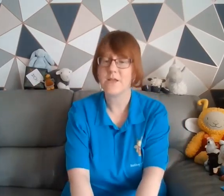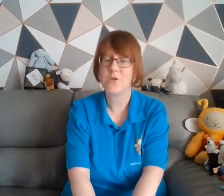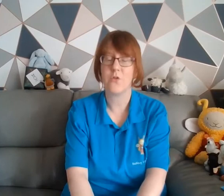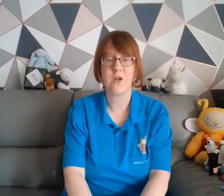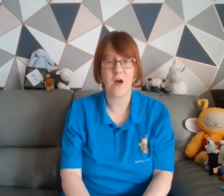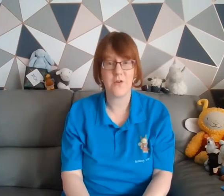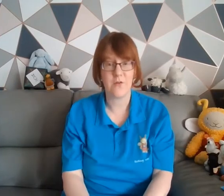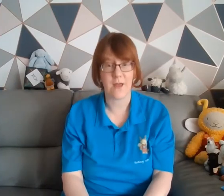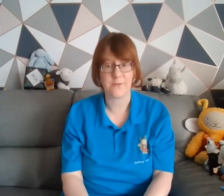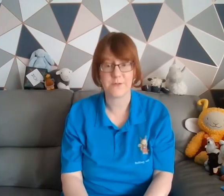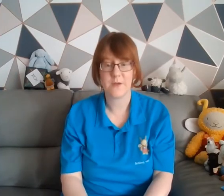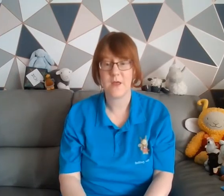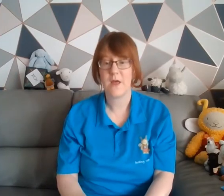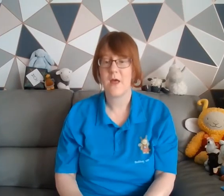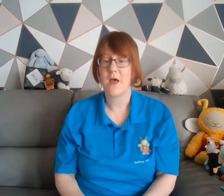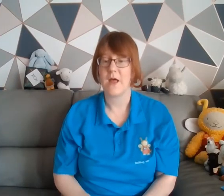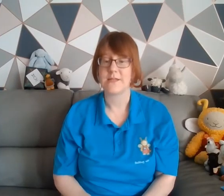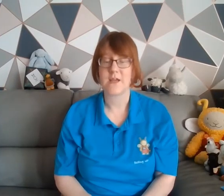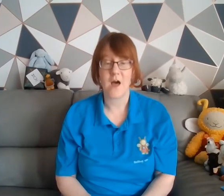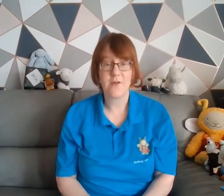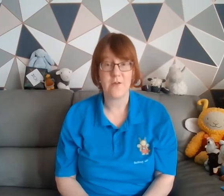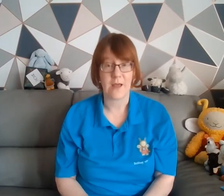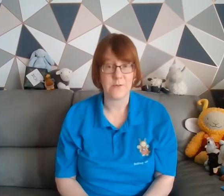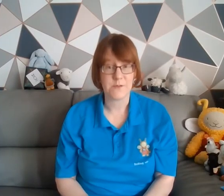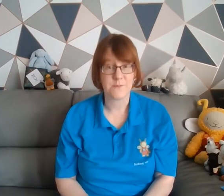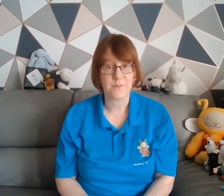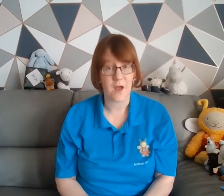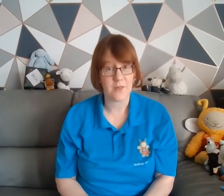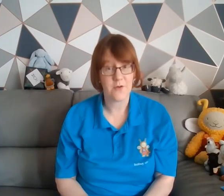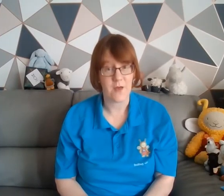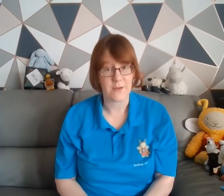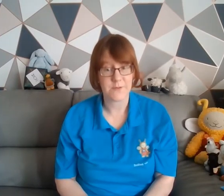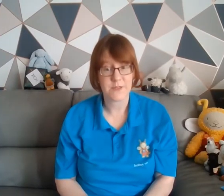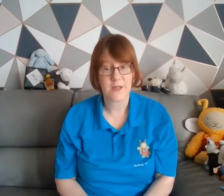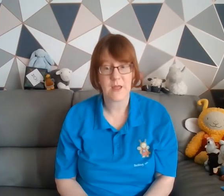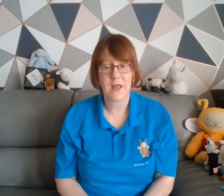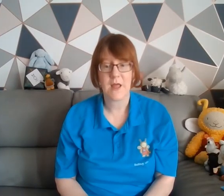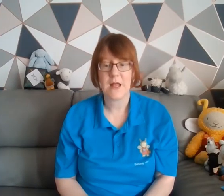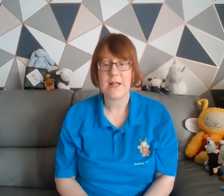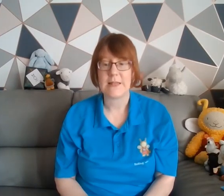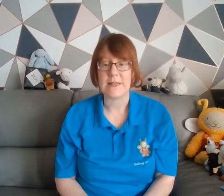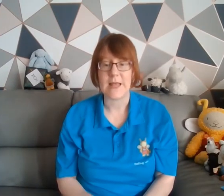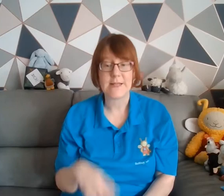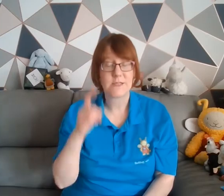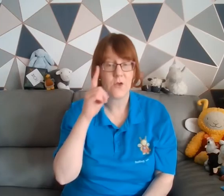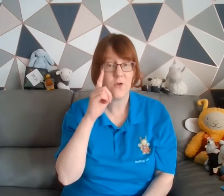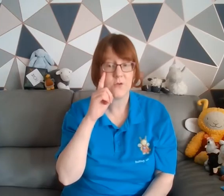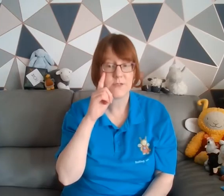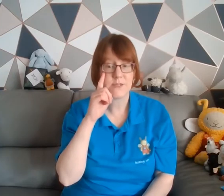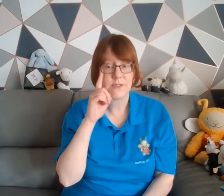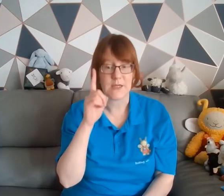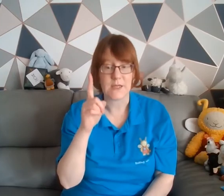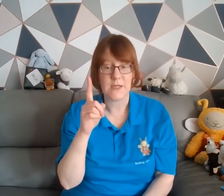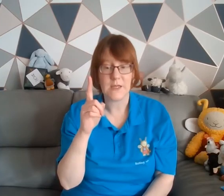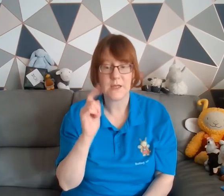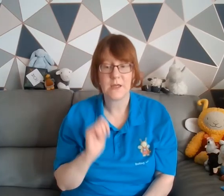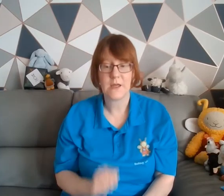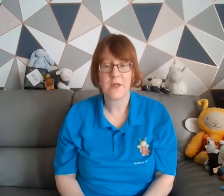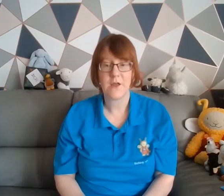it's called Gather Round. And it's Gather Round, Gather Round. Let's all see if